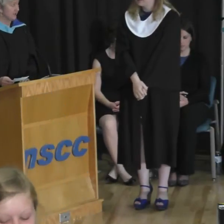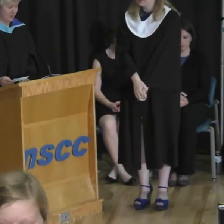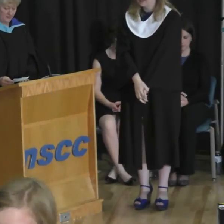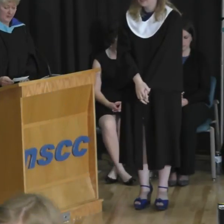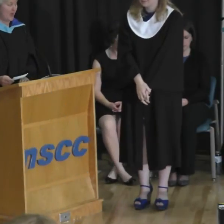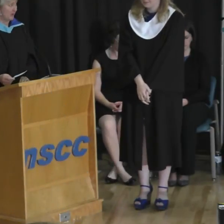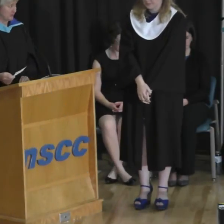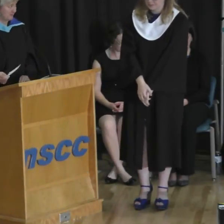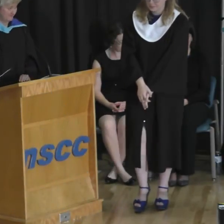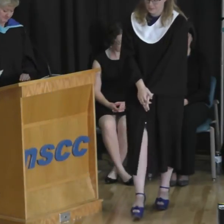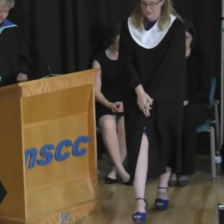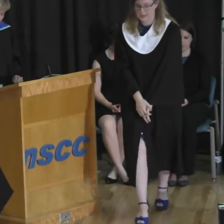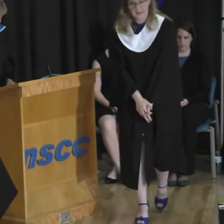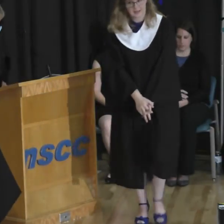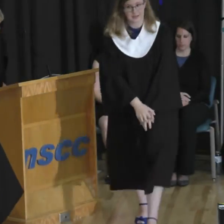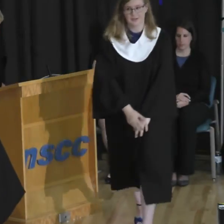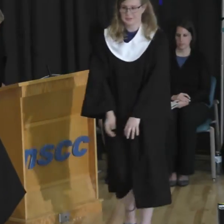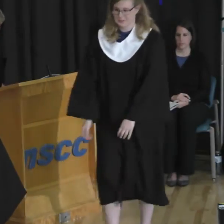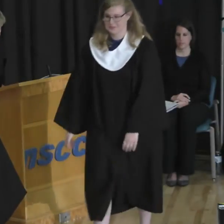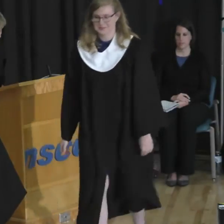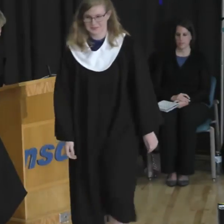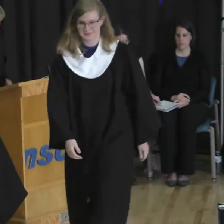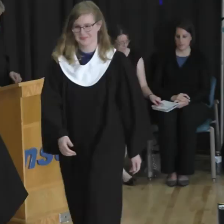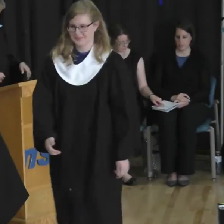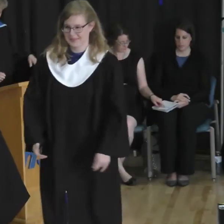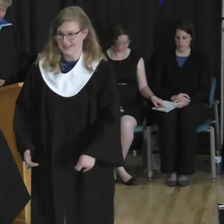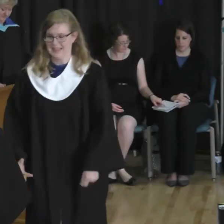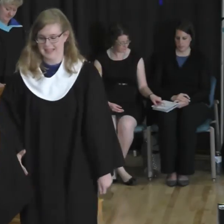Chelsea Sear, with honors.